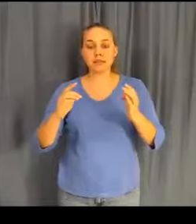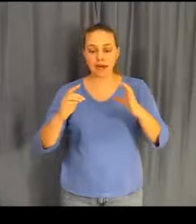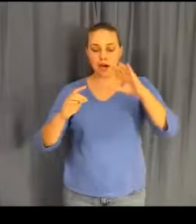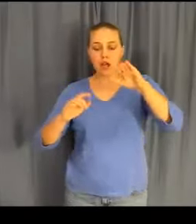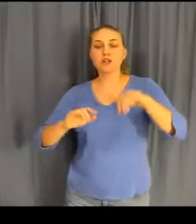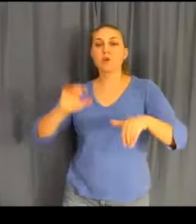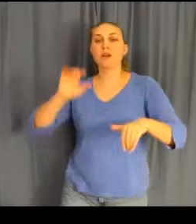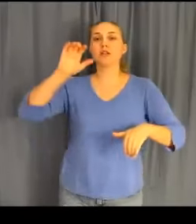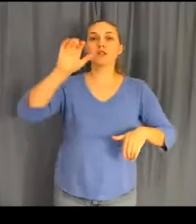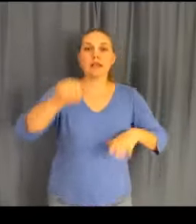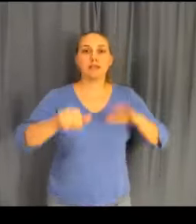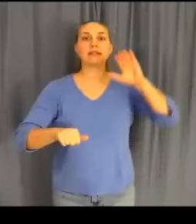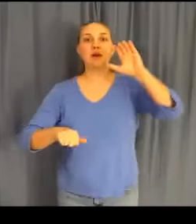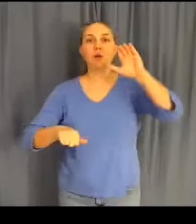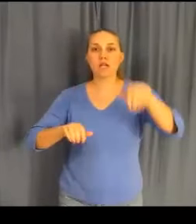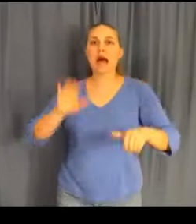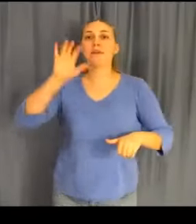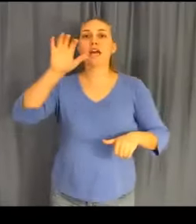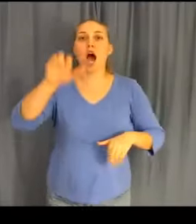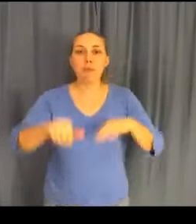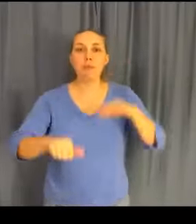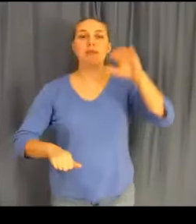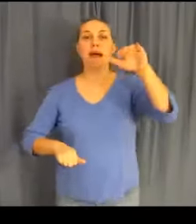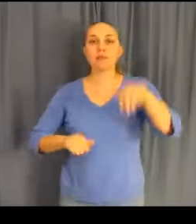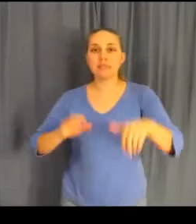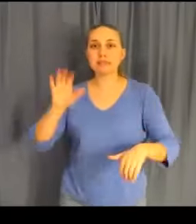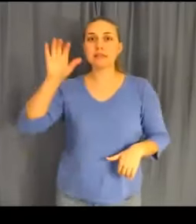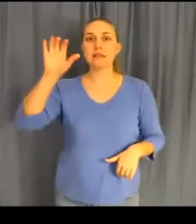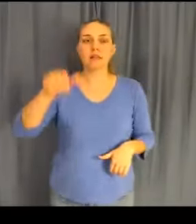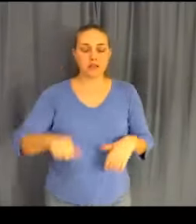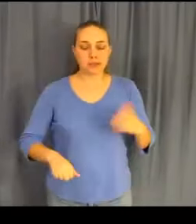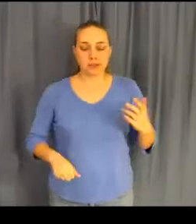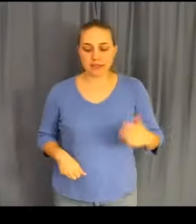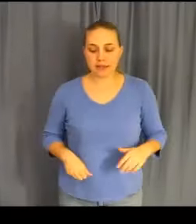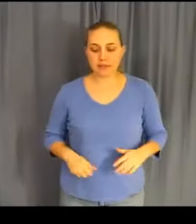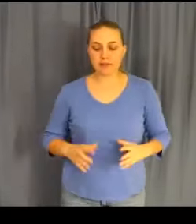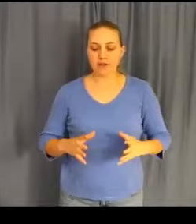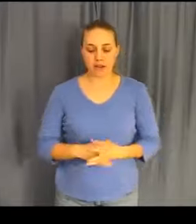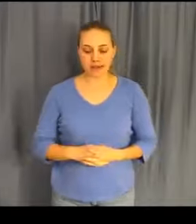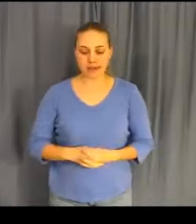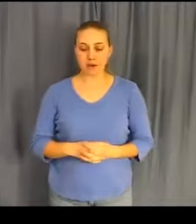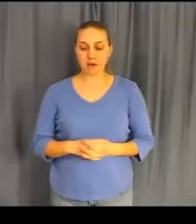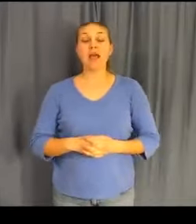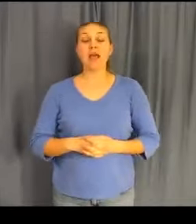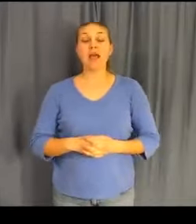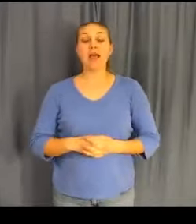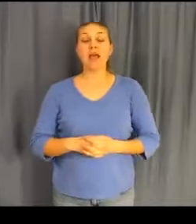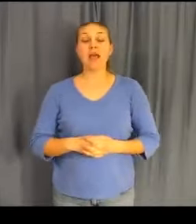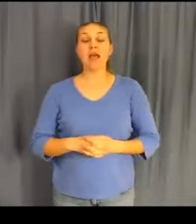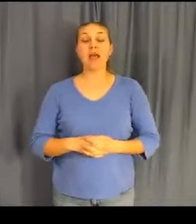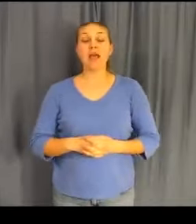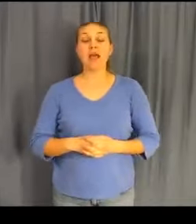there, so we're going to do like this, like we're climbing up the mountains, just because it's something fun for the kids to do. And that's it for week 11.